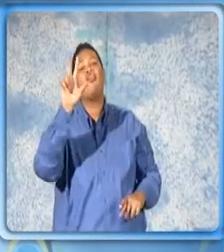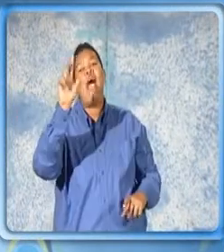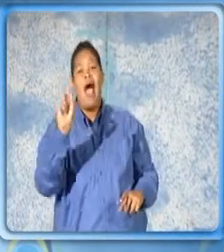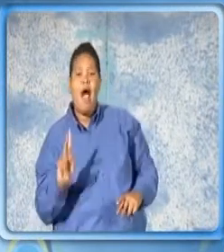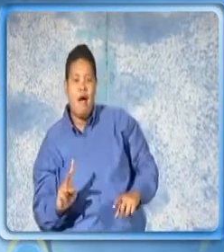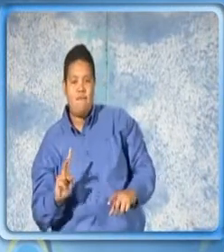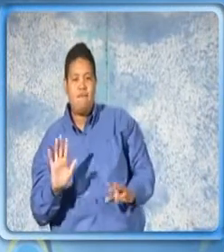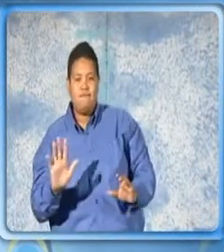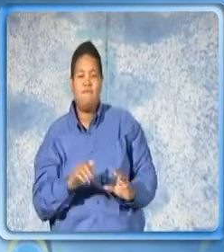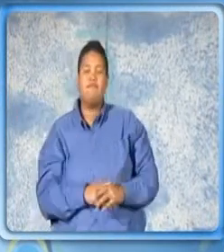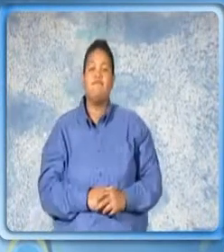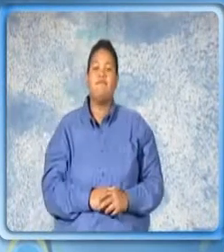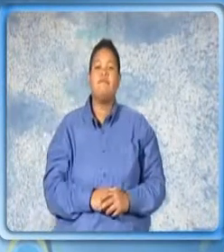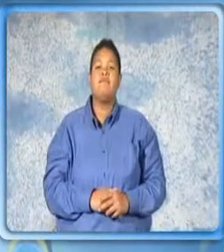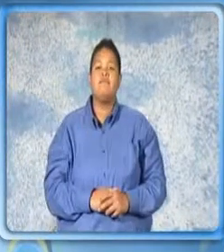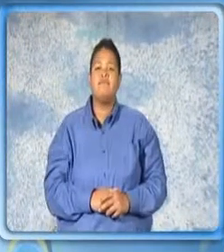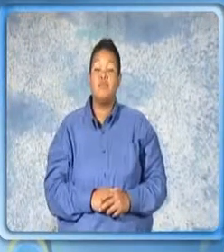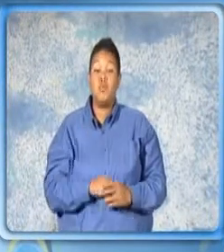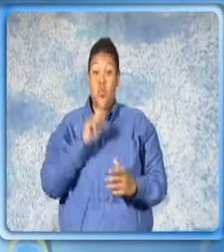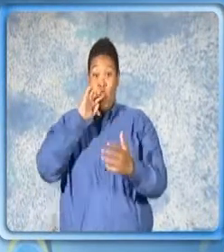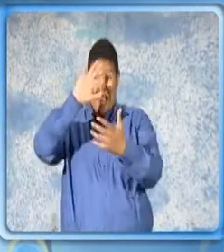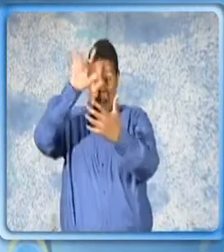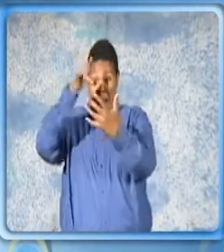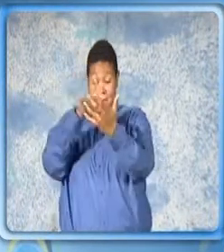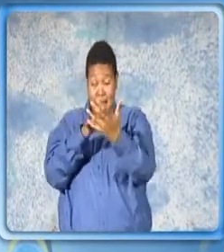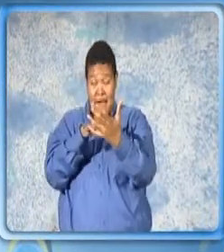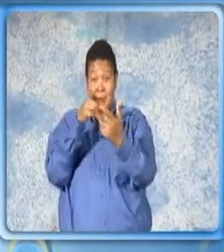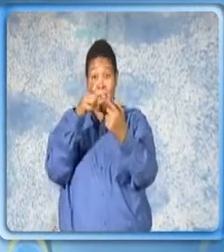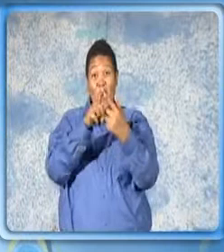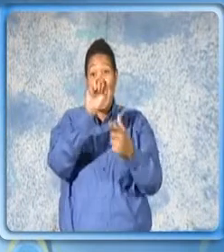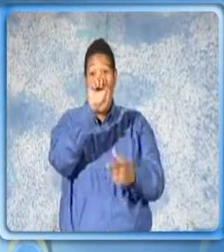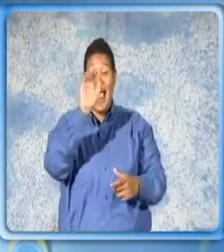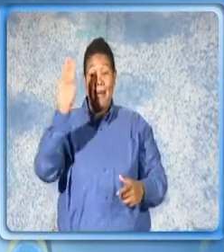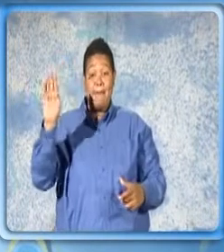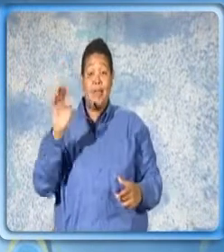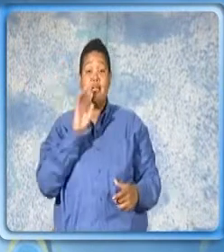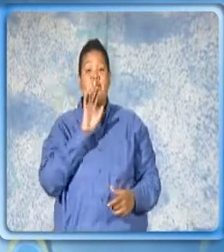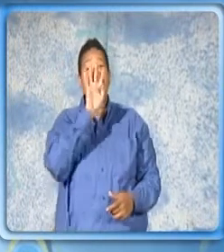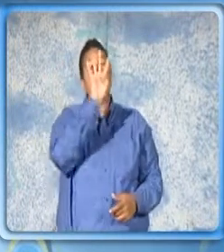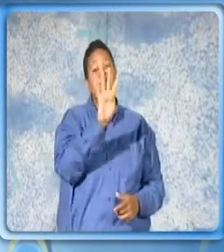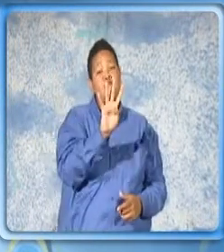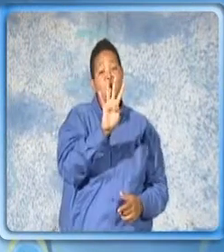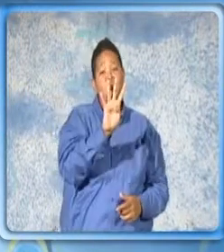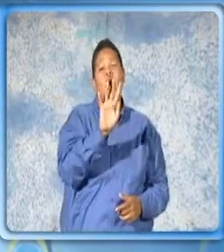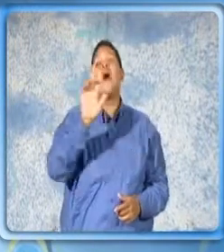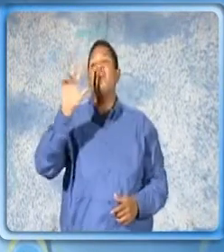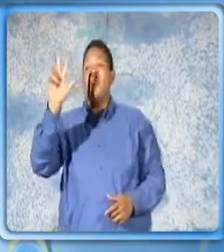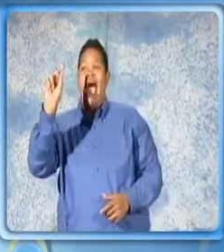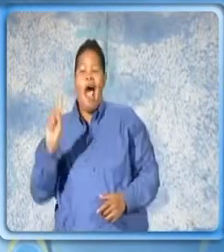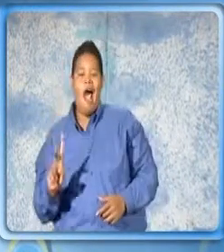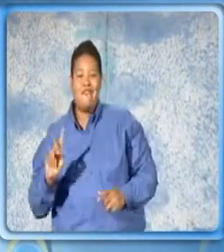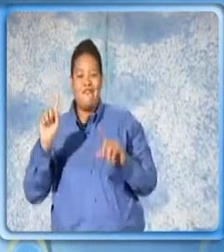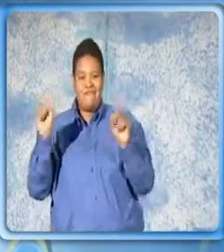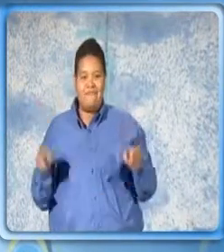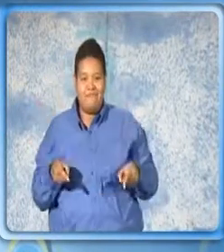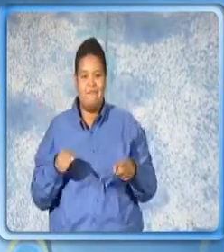3.5. So the midpoint of the line AB is 4, 3.5.